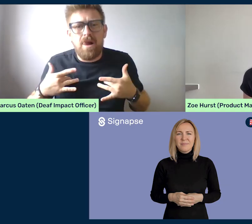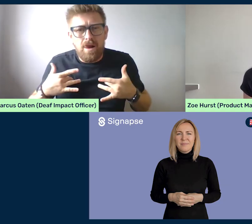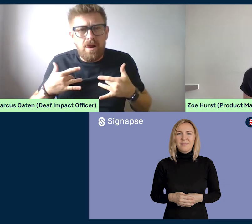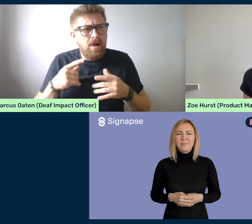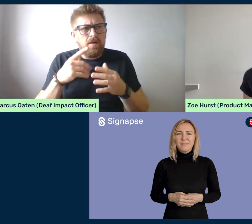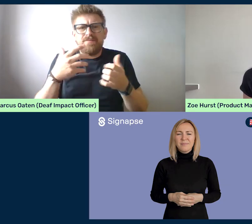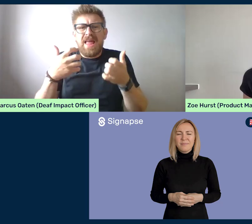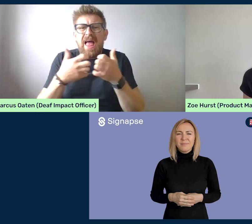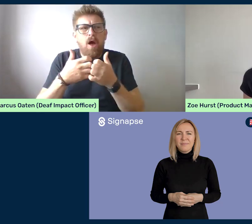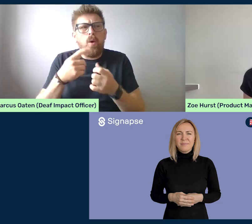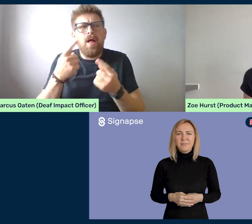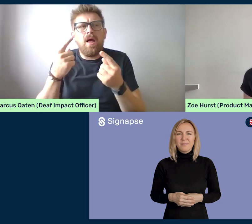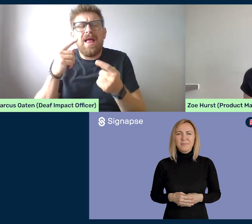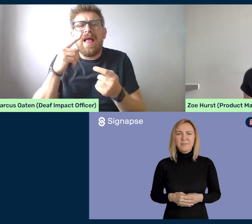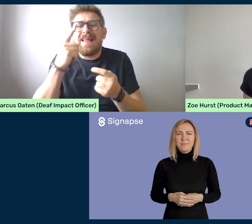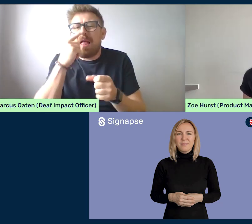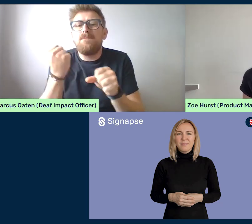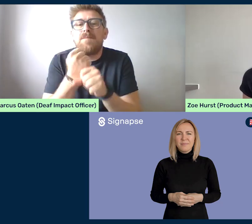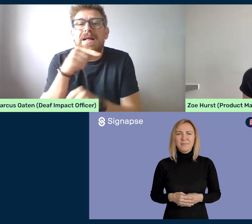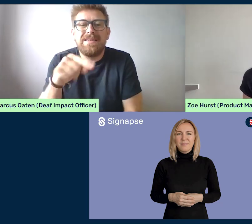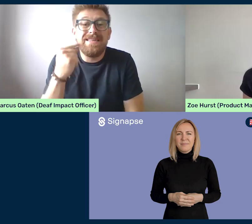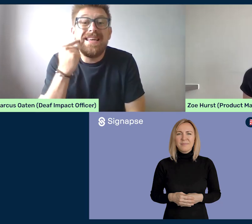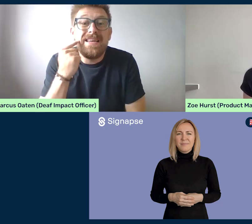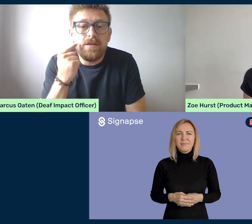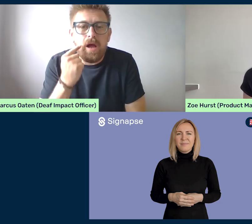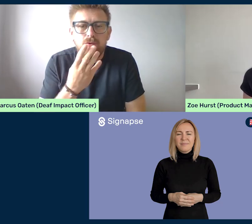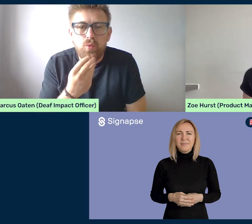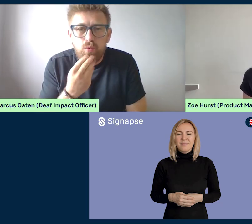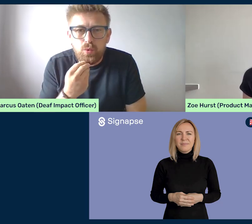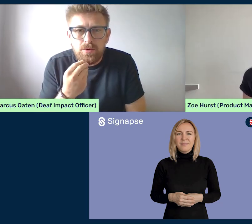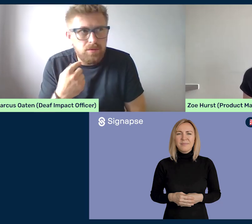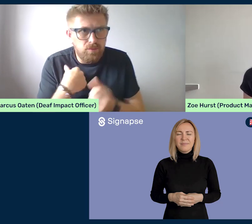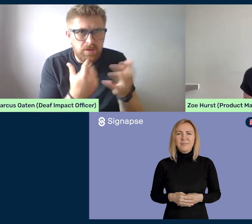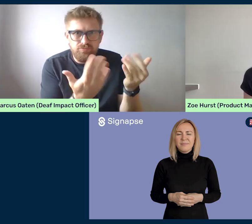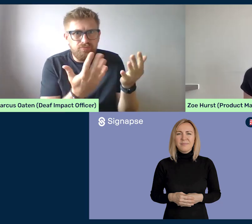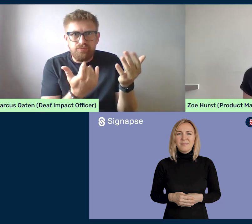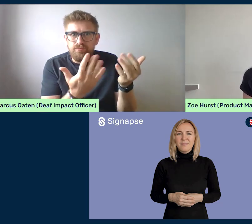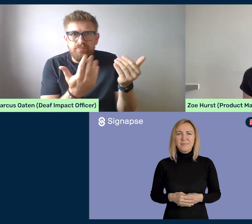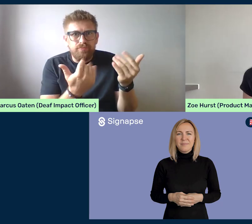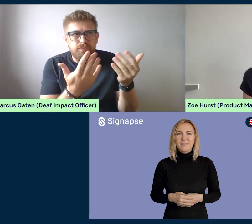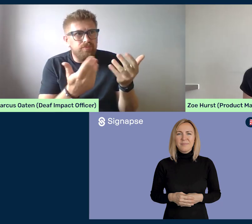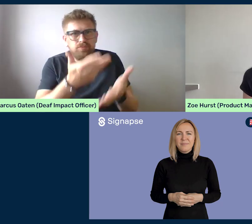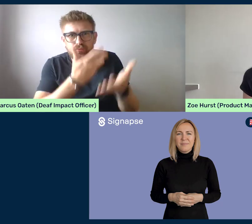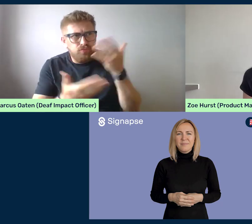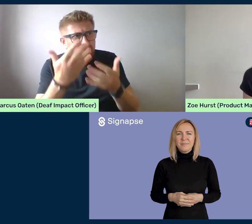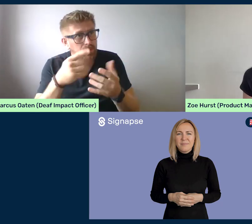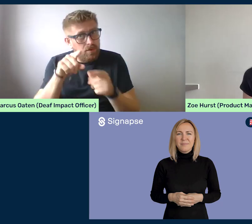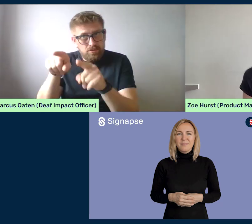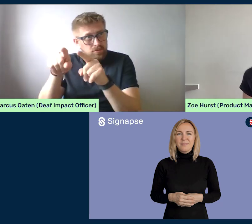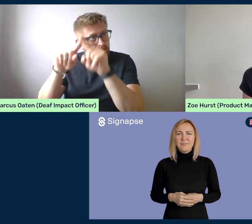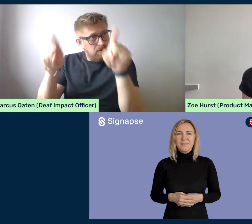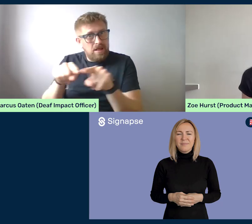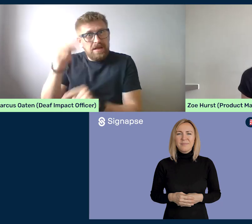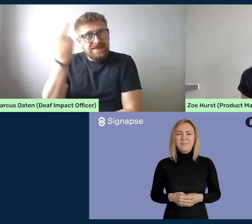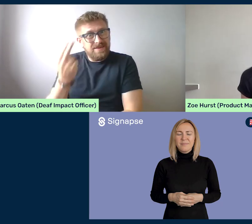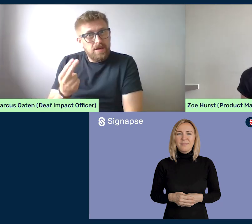matters. Expressing how they feel, how this all makes them feel, and how it can become more user-friendly